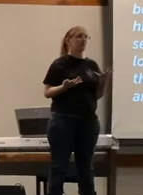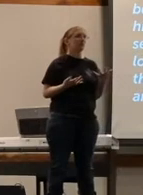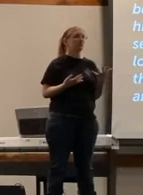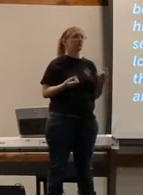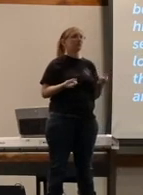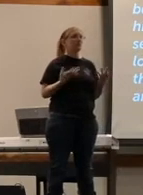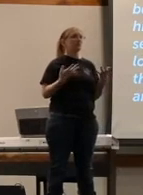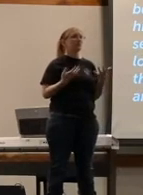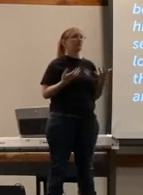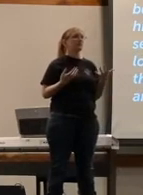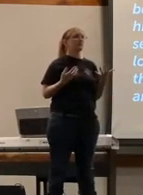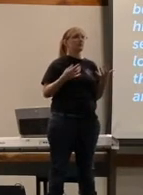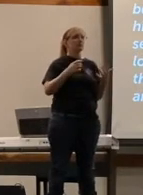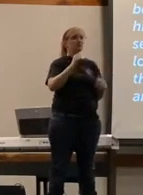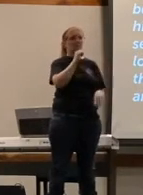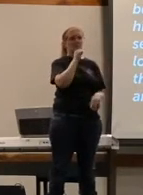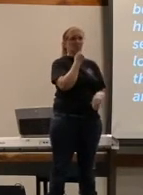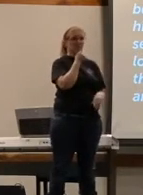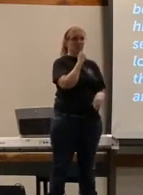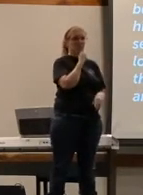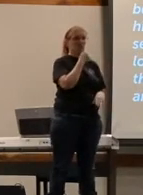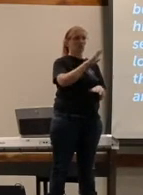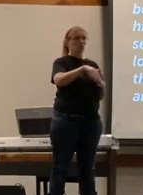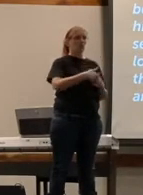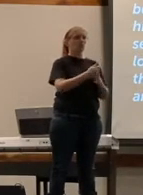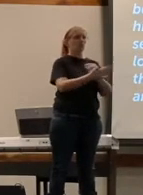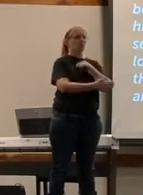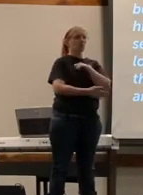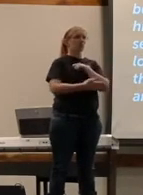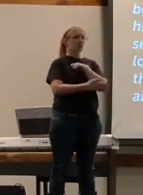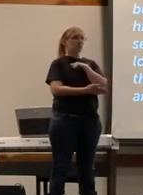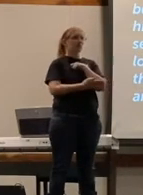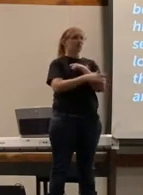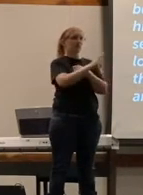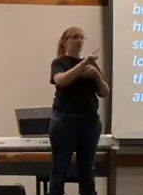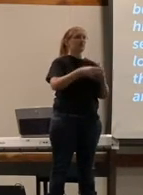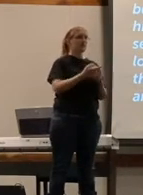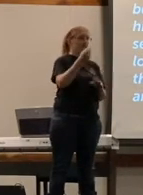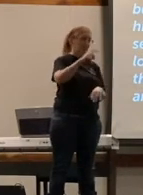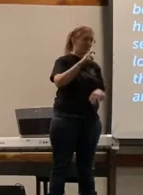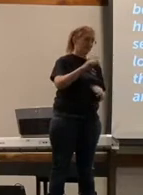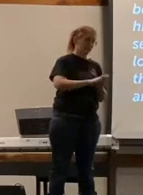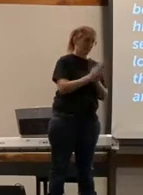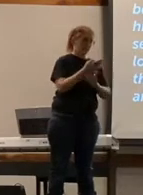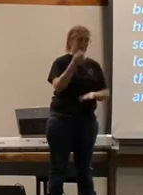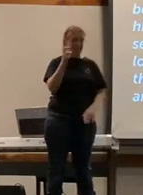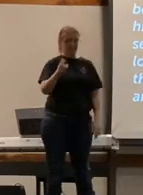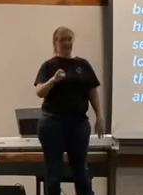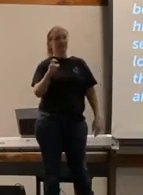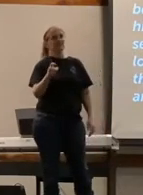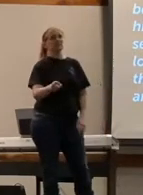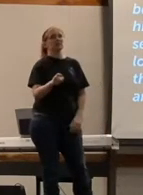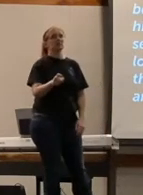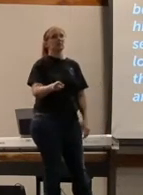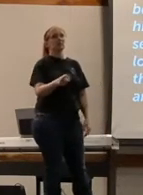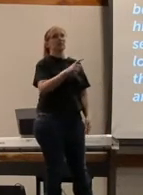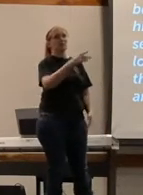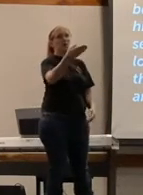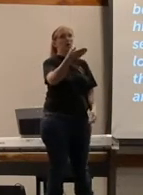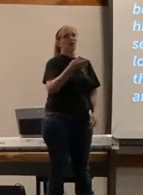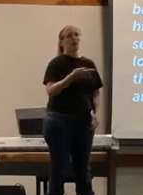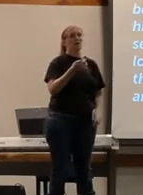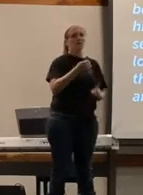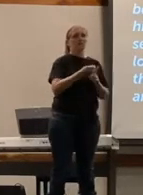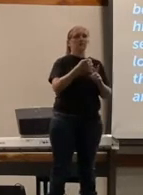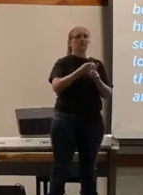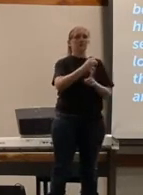there was a severe famine in that whole country, and he began to be in need. So he went and hired himself out